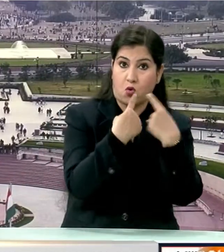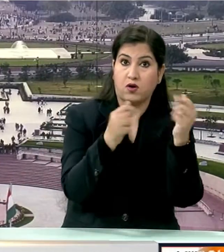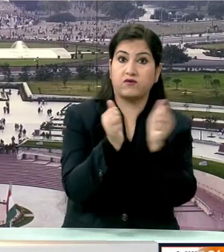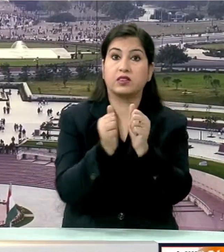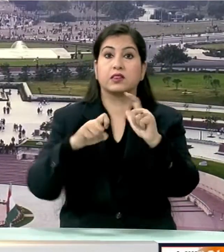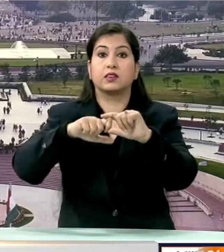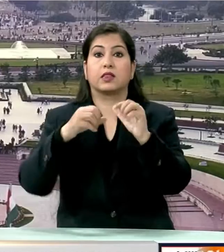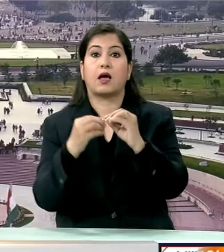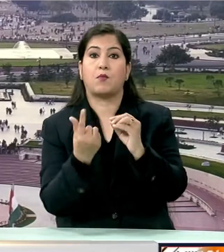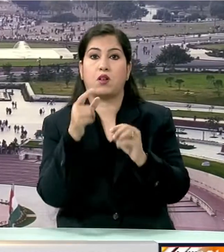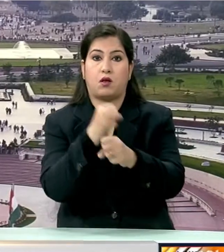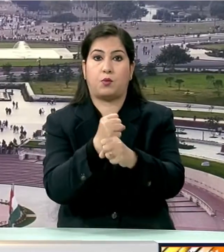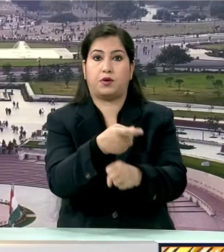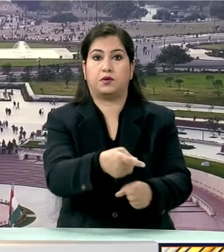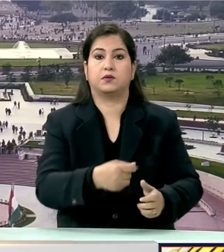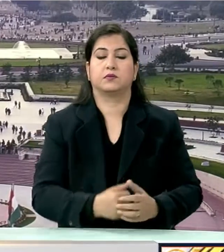with the Kabul government.